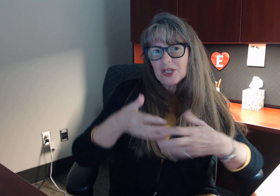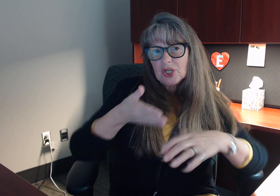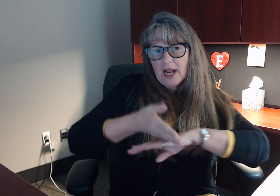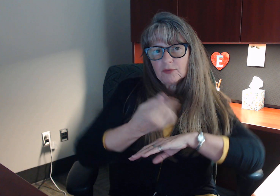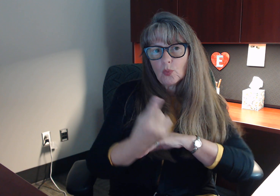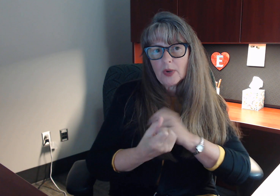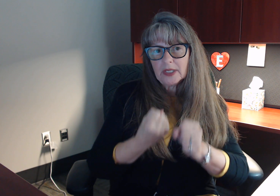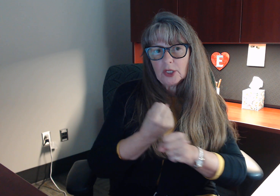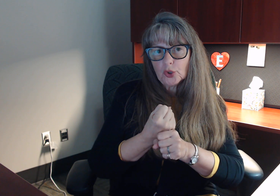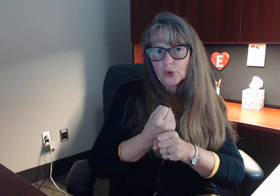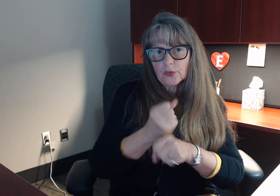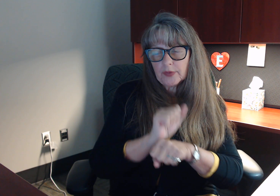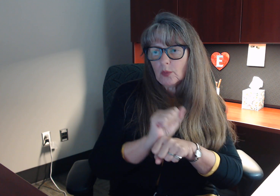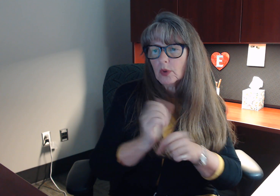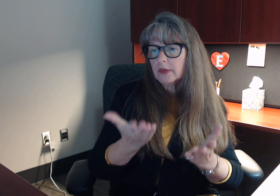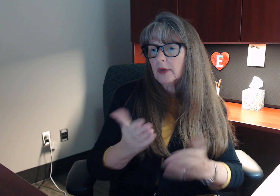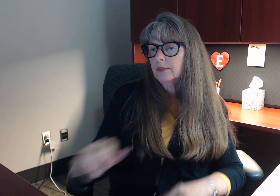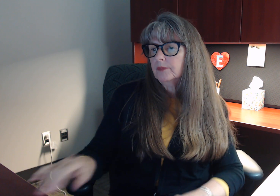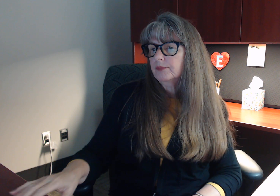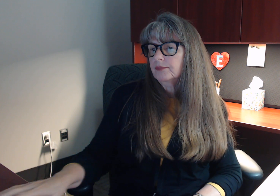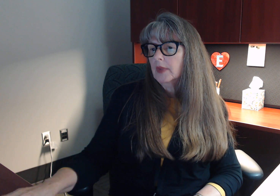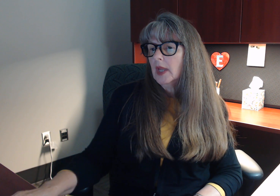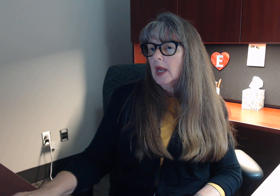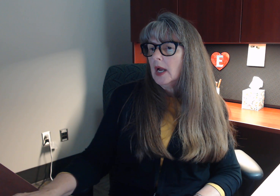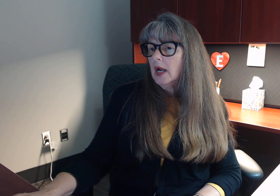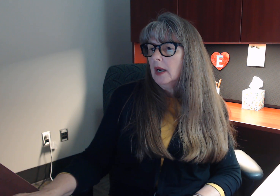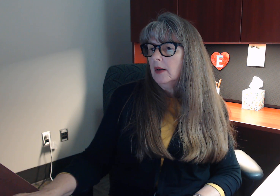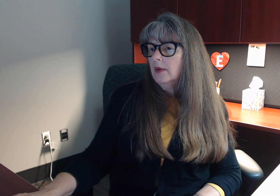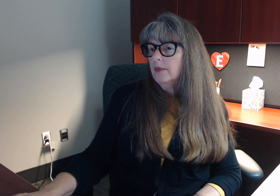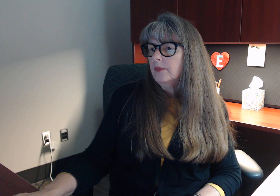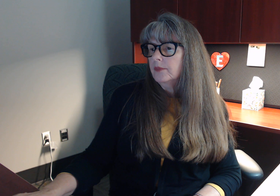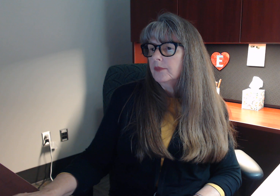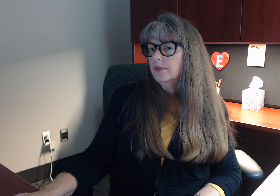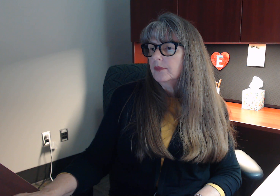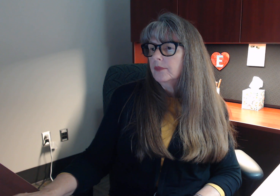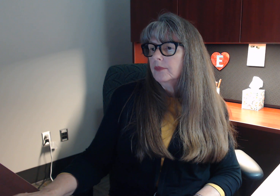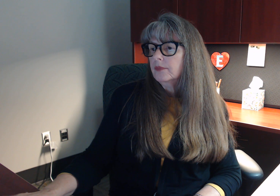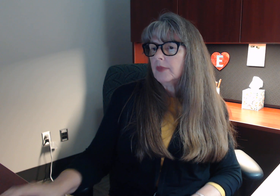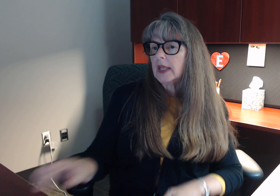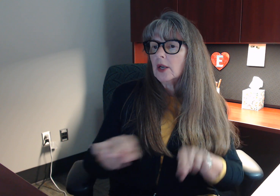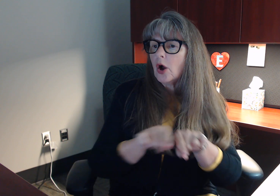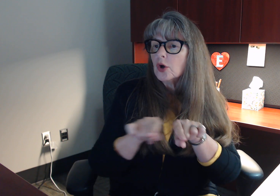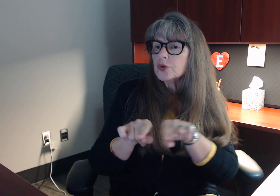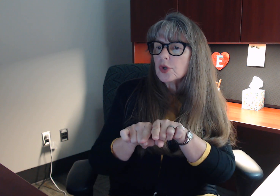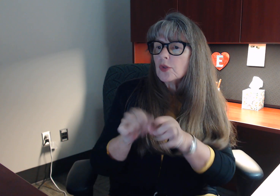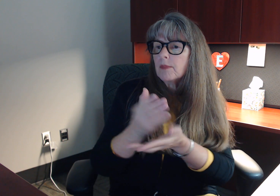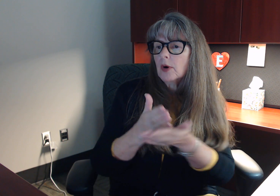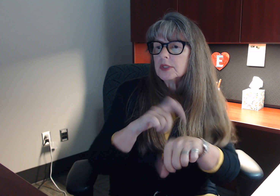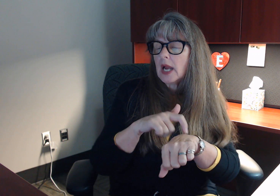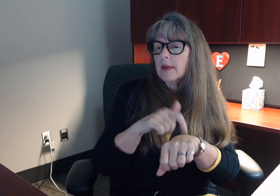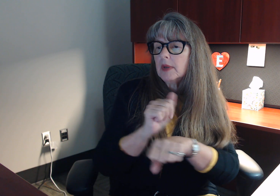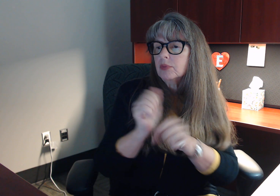after 1 year that they work there. They can also, the part-time